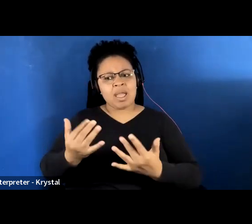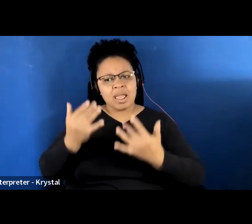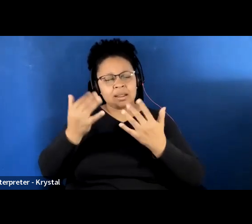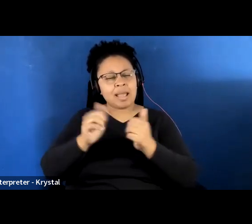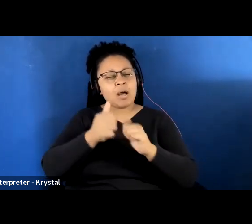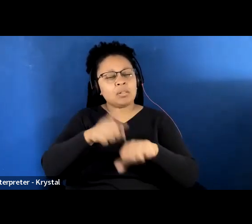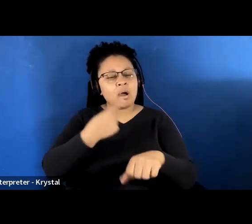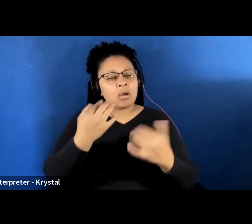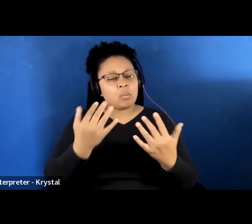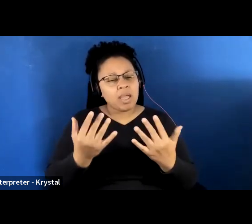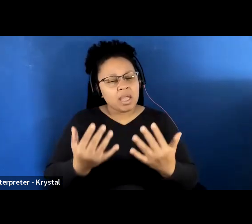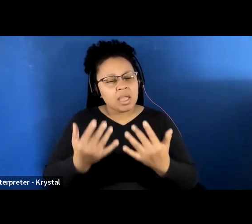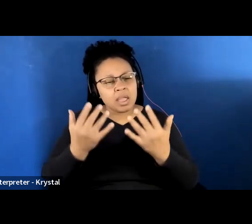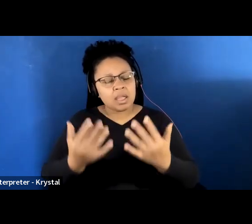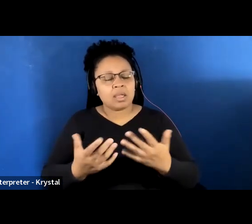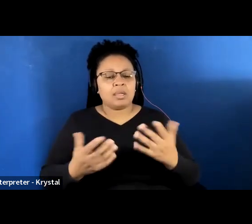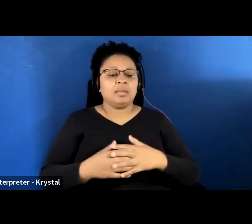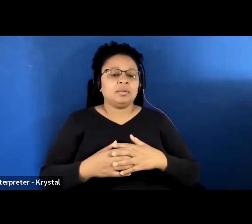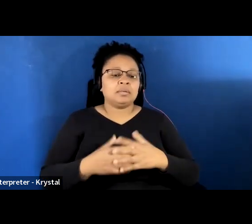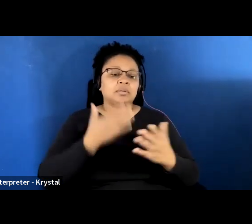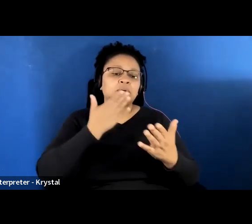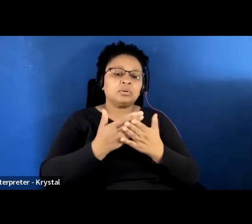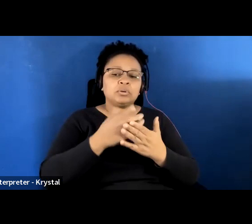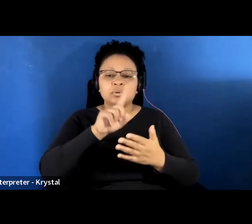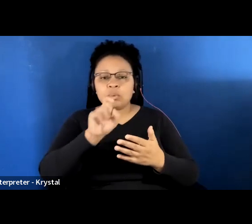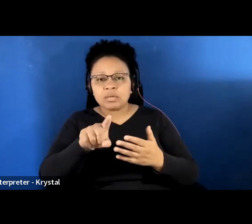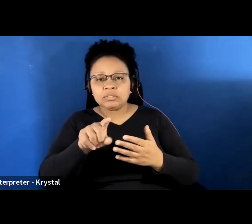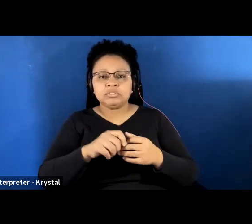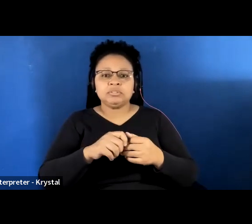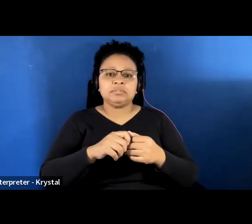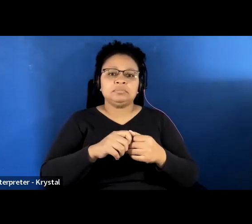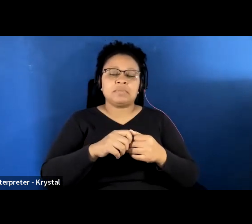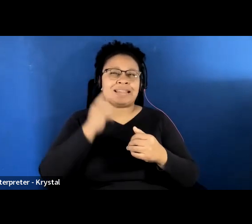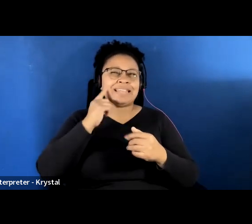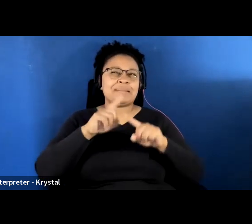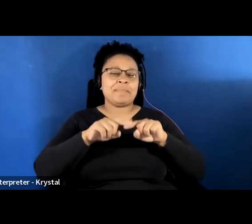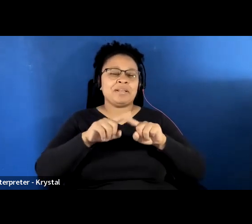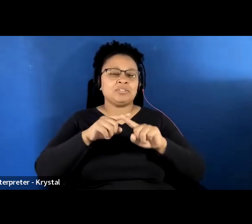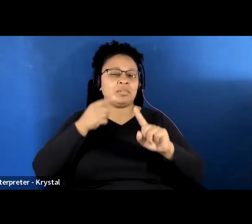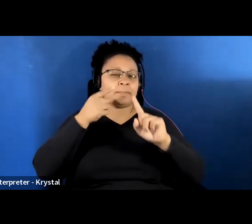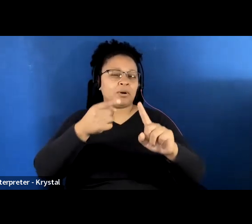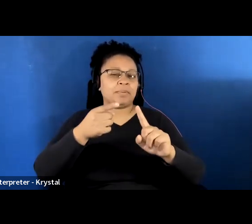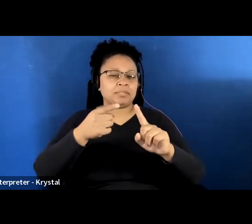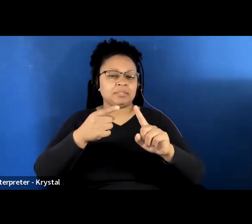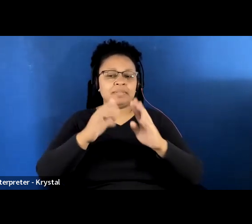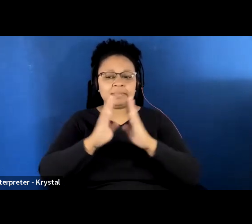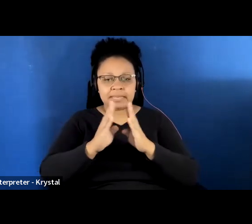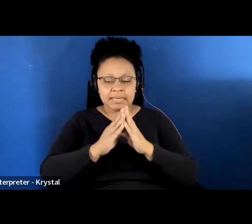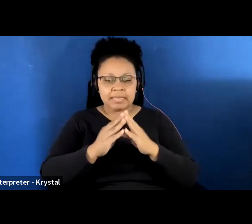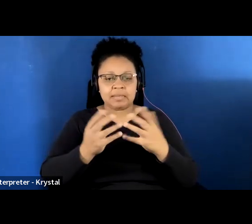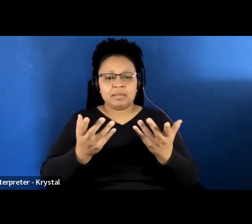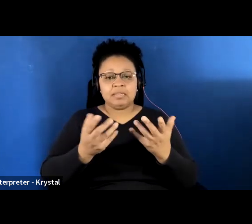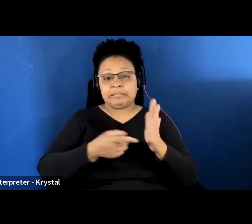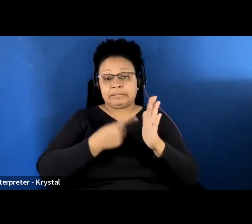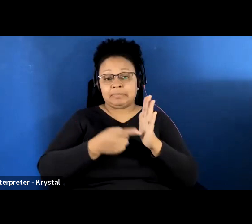excellent question. I think it depends on what the purpose of your visit is. I've had times where I'm going out for